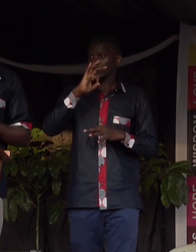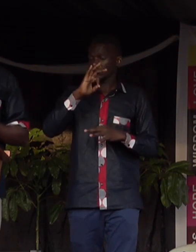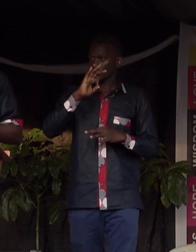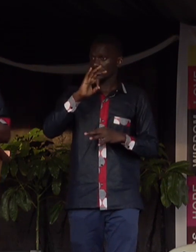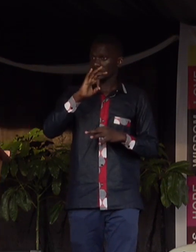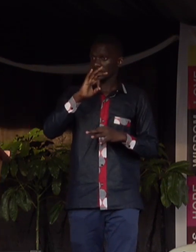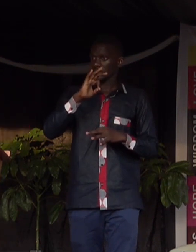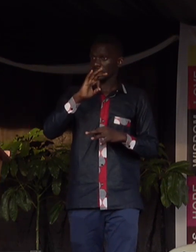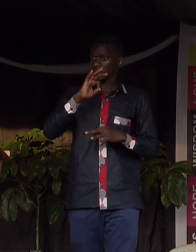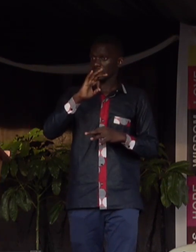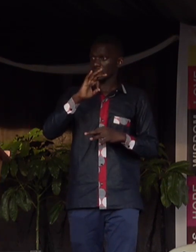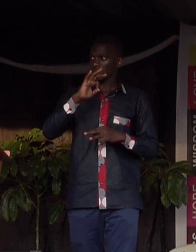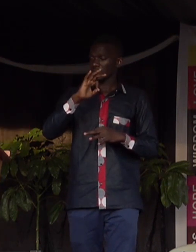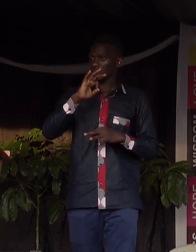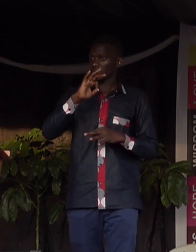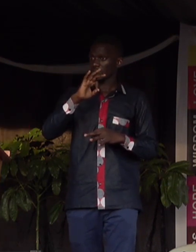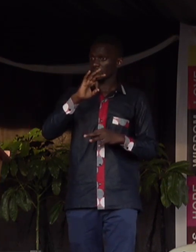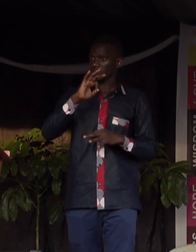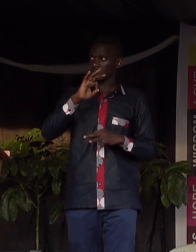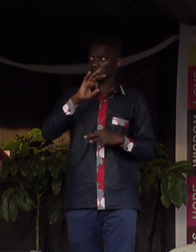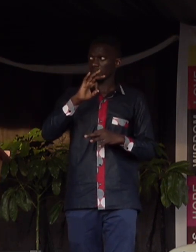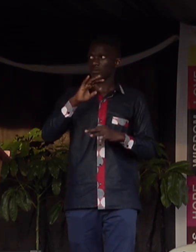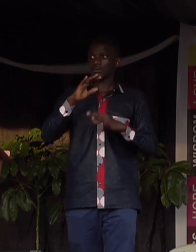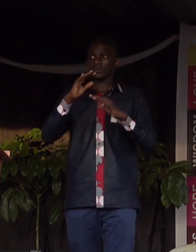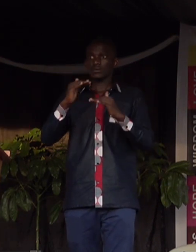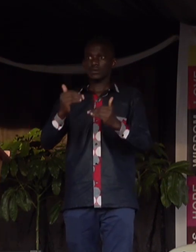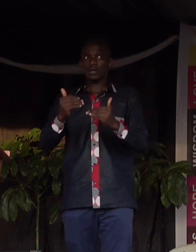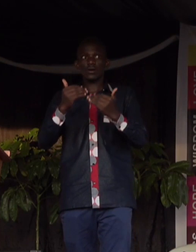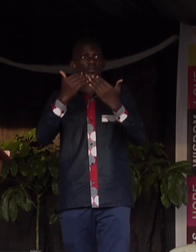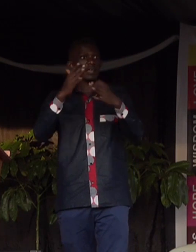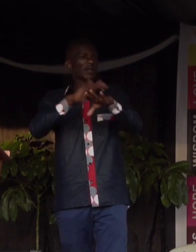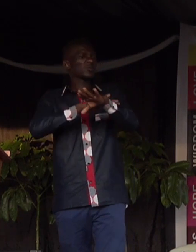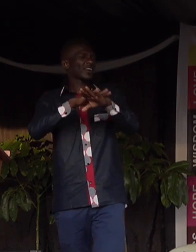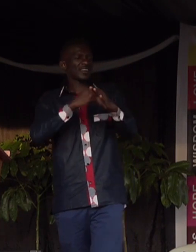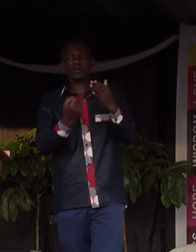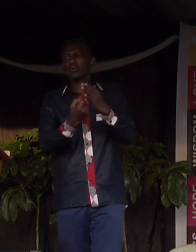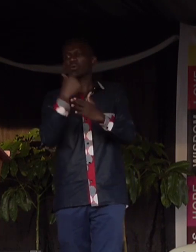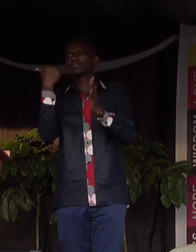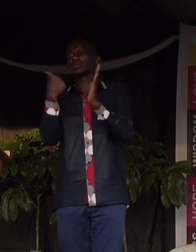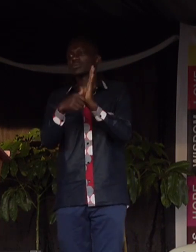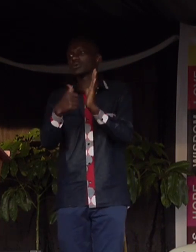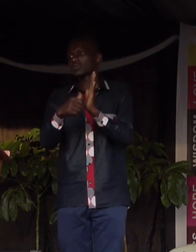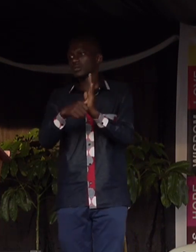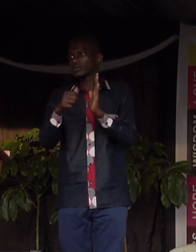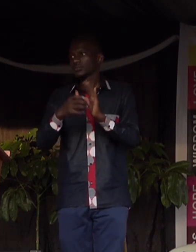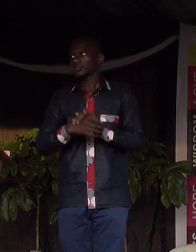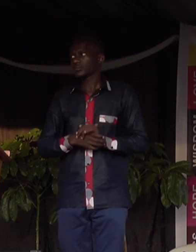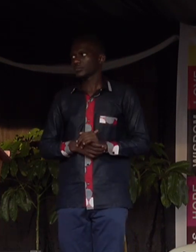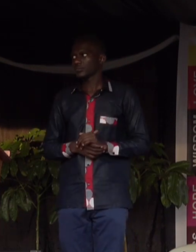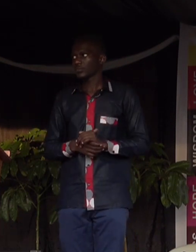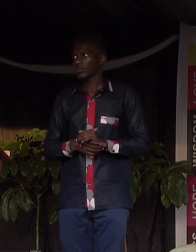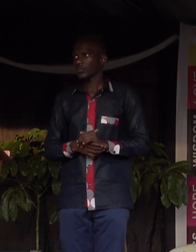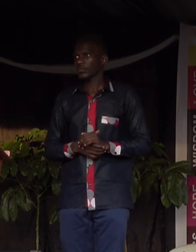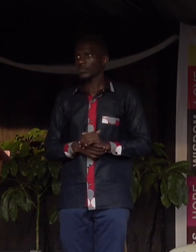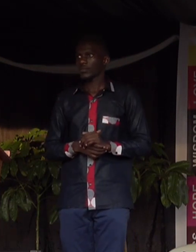Ntinaye ebibala by'omwoyo. Kati ya Oluganda atewe luletero obuzibu. In Luganda it's a bit different.